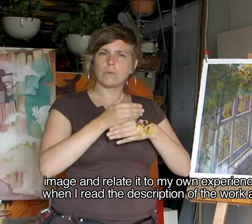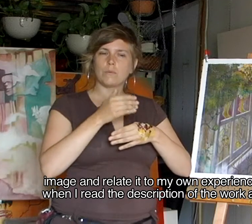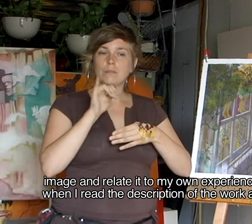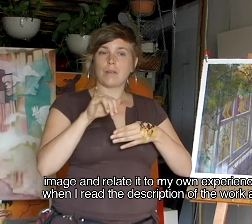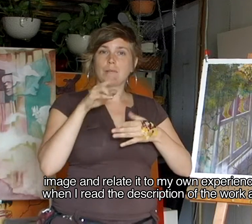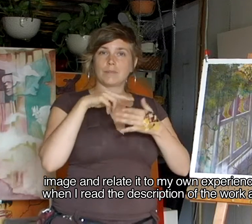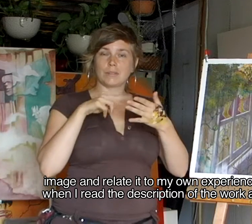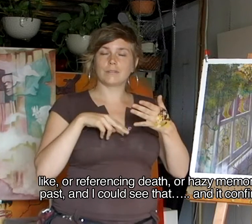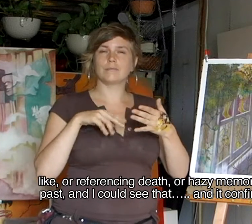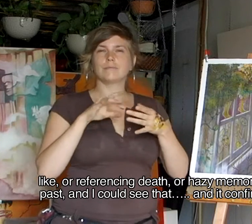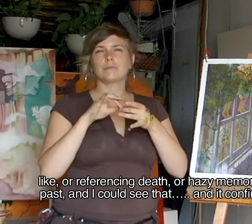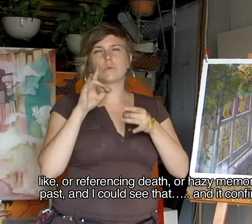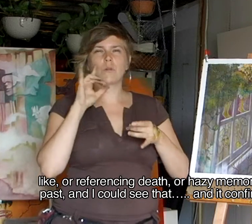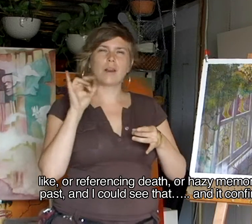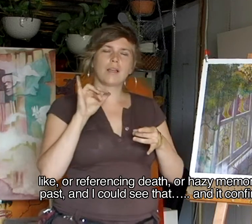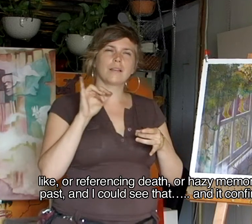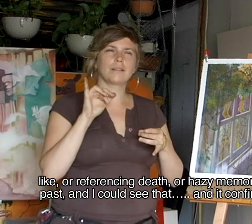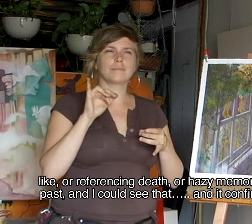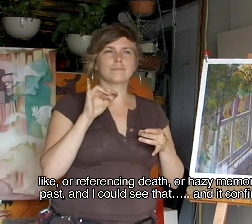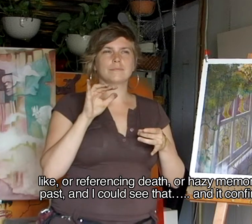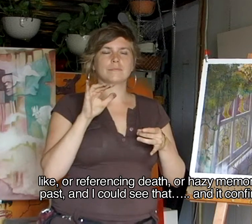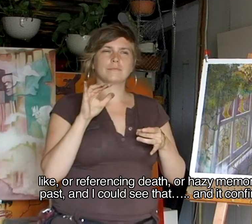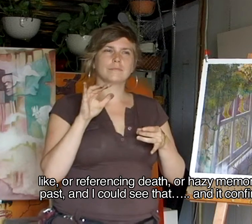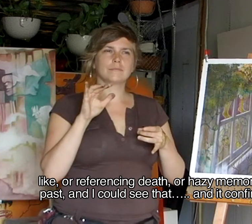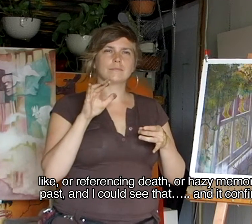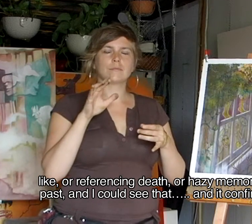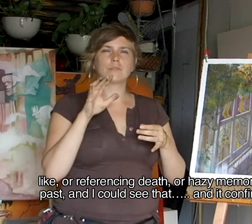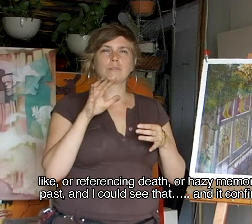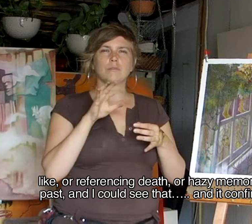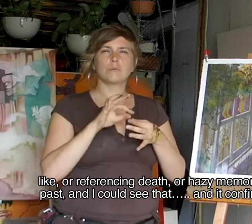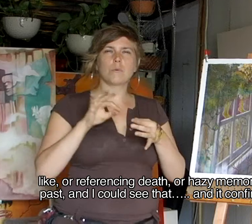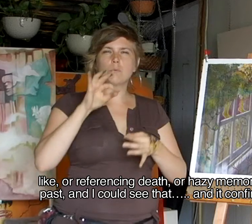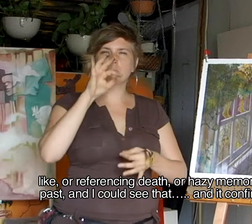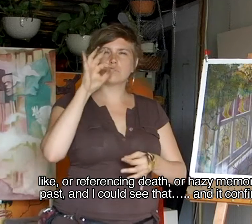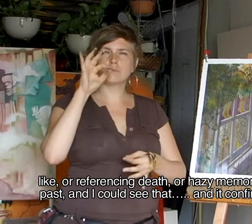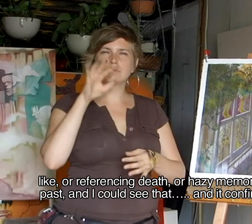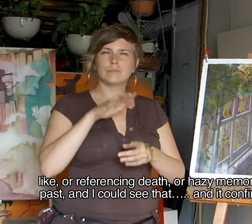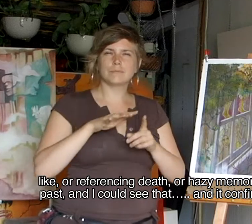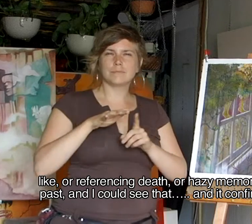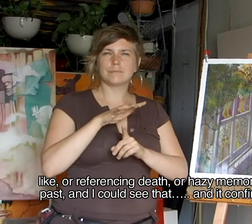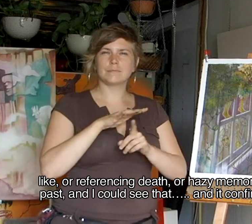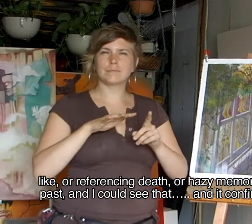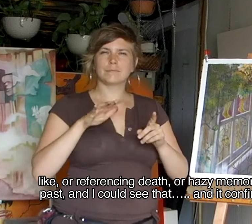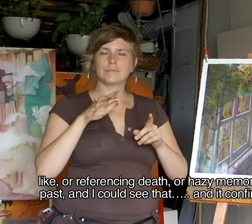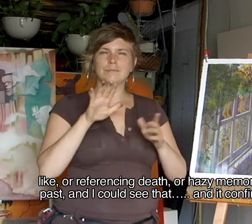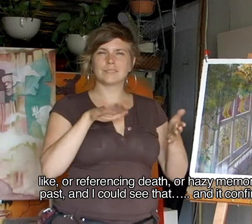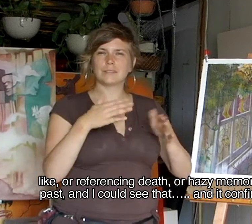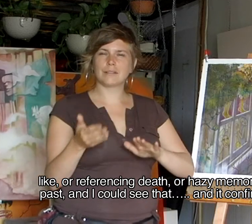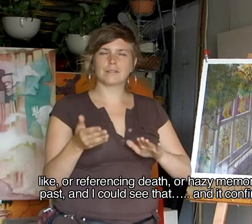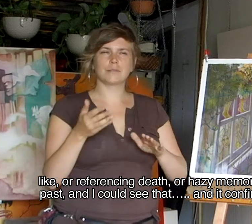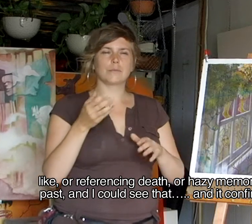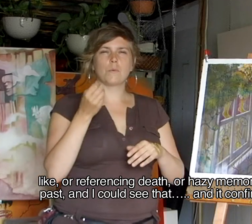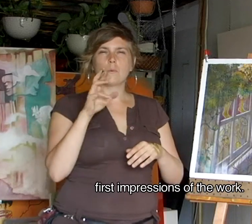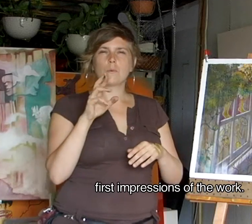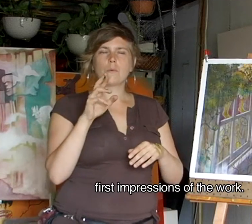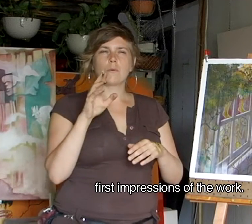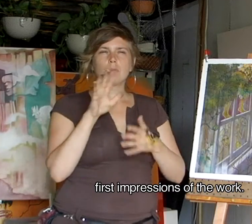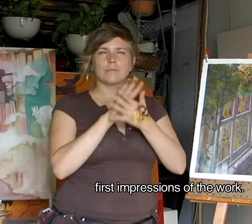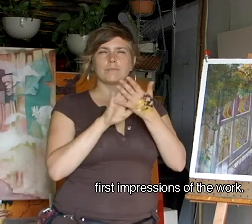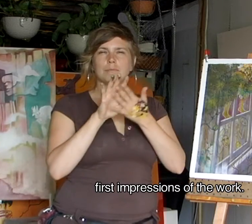it to my own experience. Later, when I read the description of the work as ghost-like,